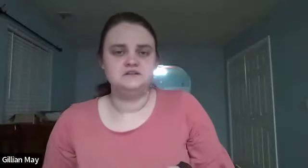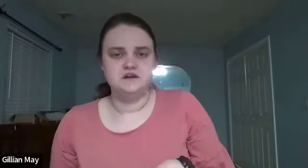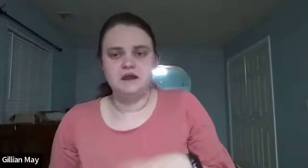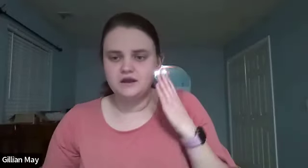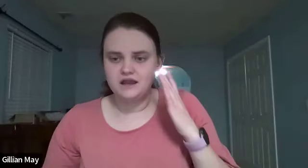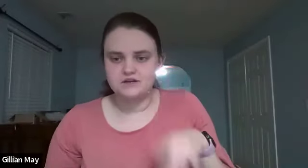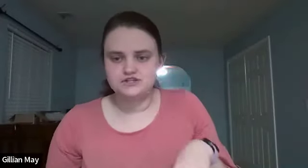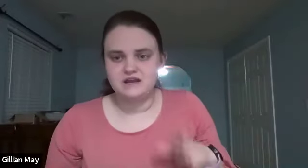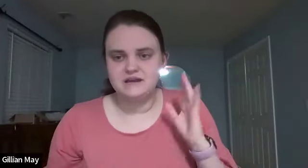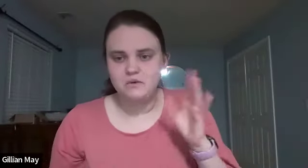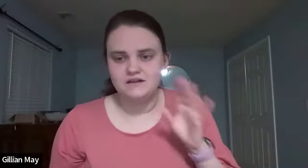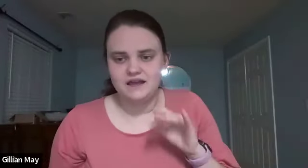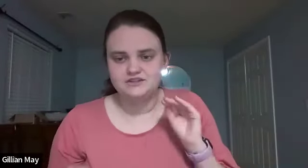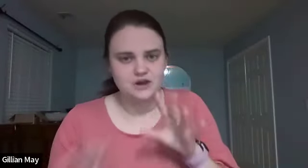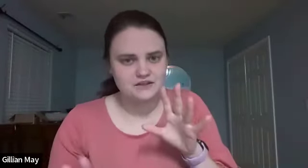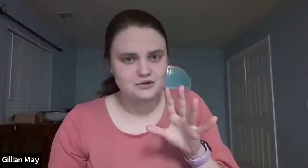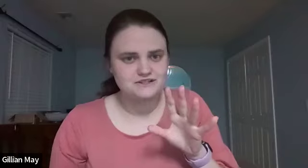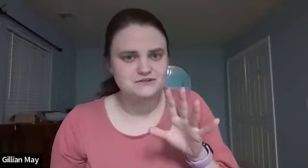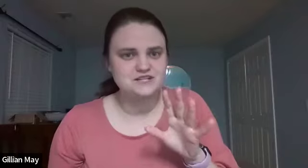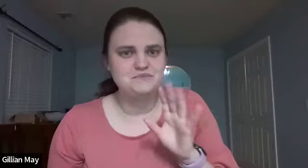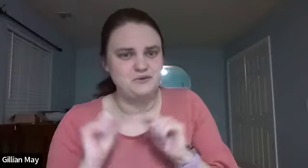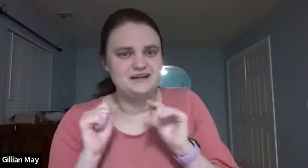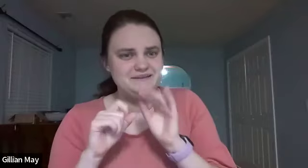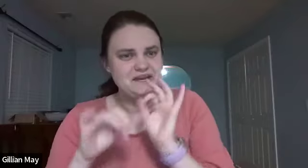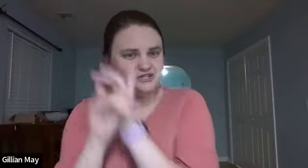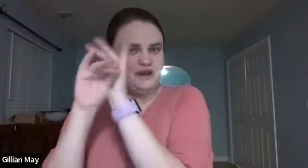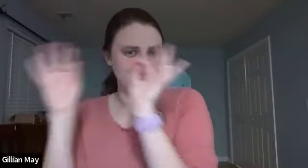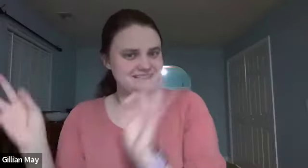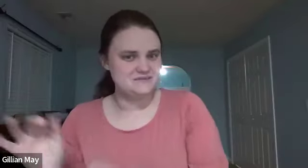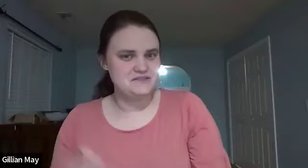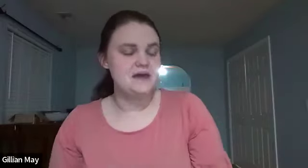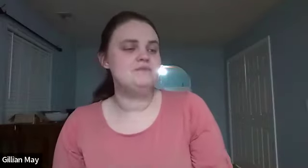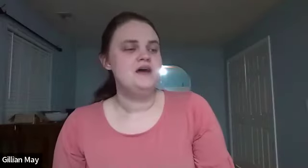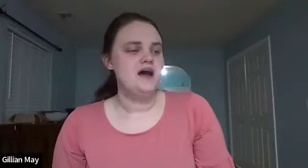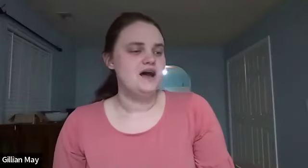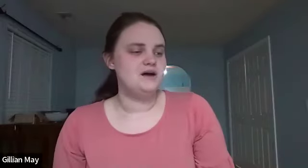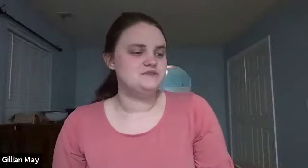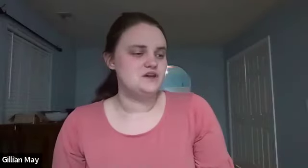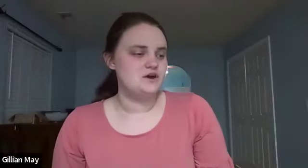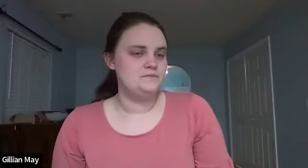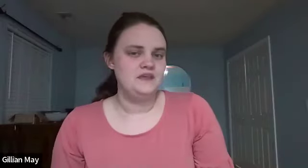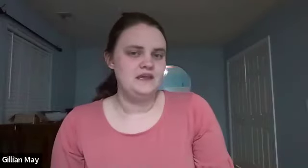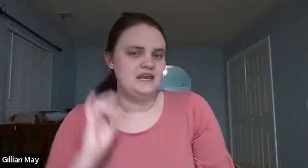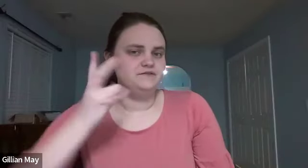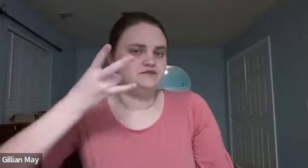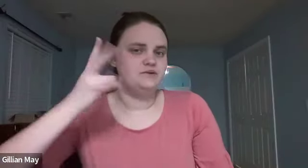So I know I kind of rushed through that. I didn't want to like try to throw it too much, but I wanted to make sure you had at least some of that. And if you do have